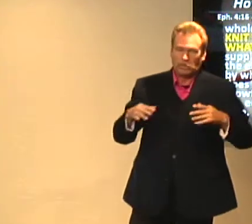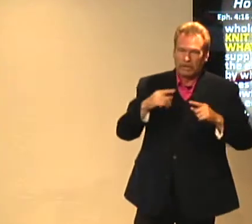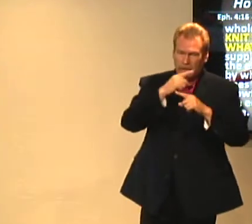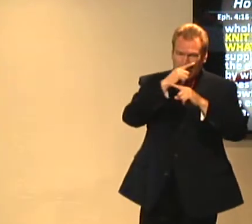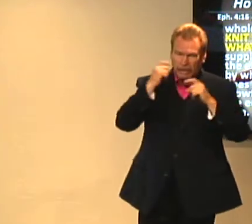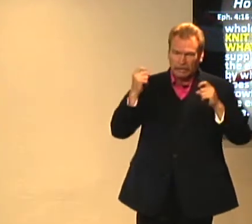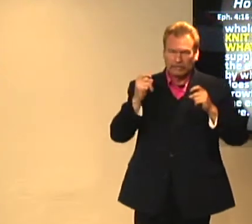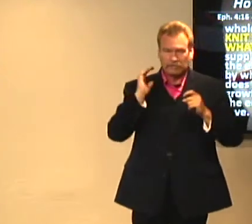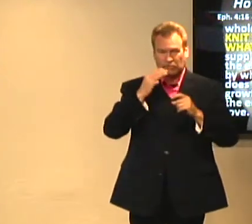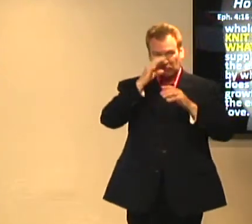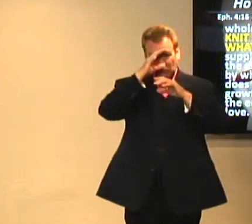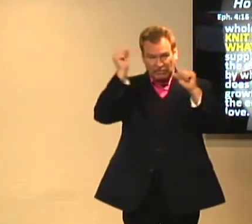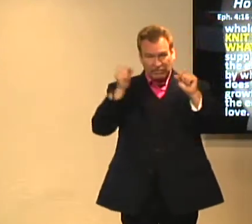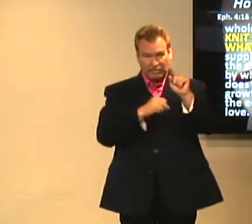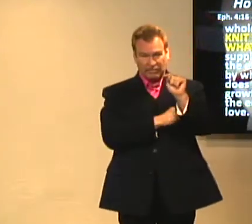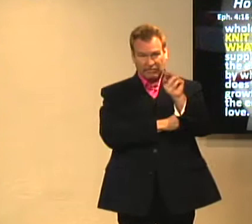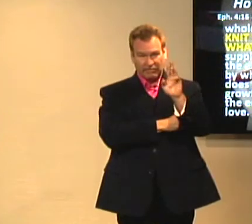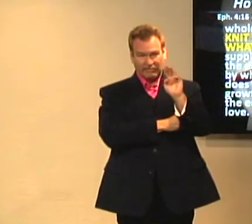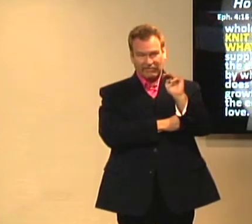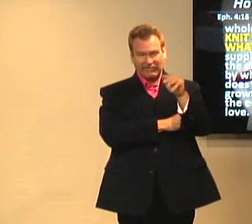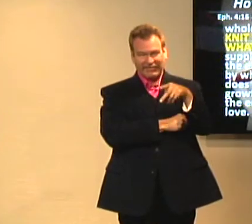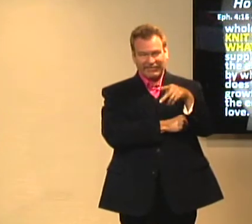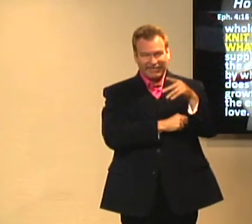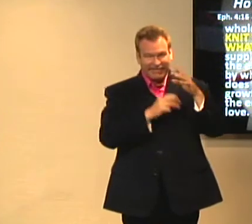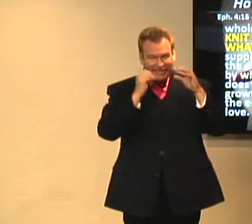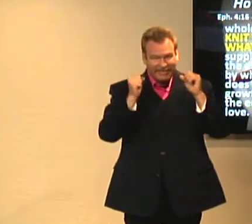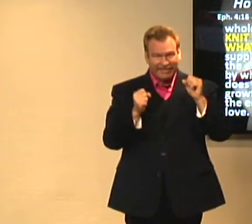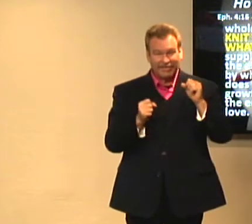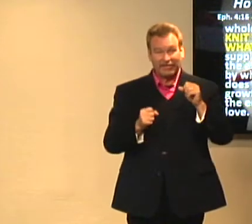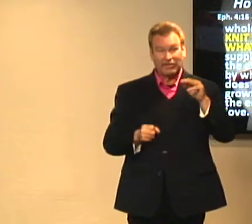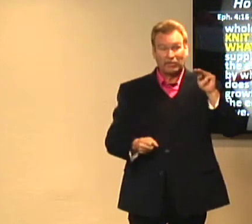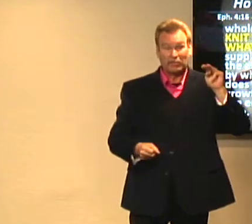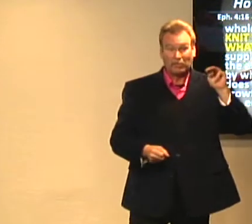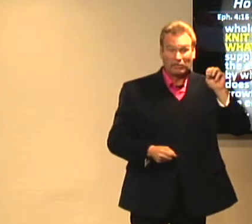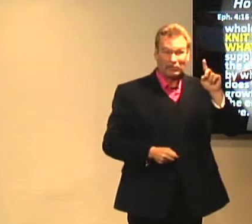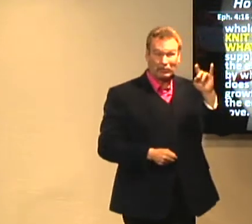And you know, today, you know, some of the allergies at this time of the season.